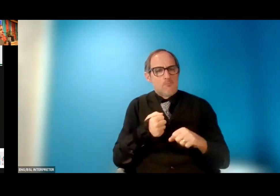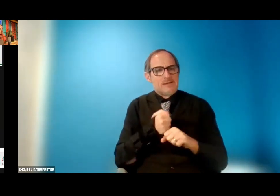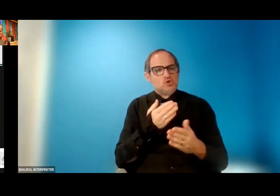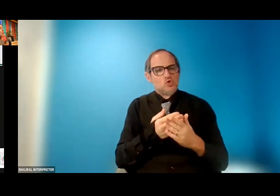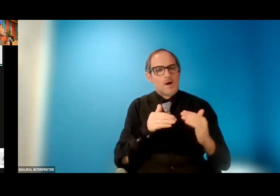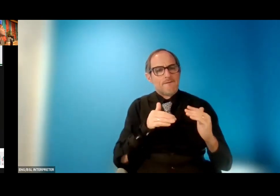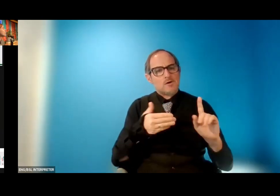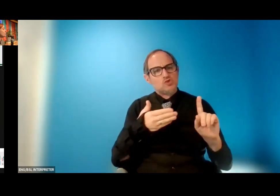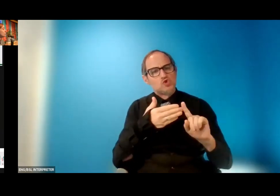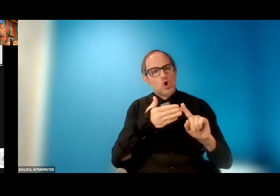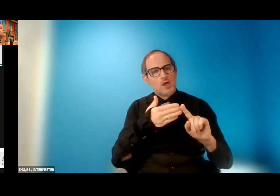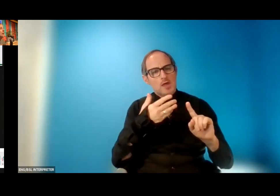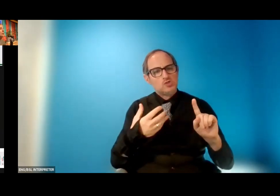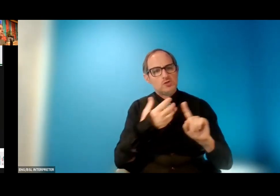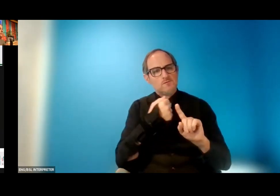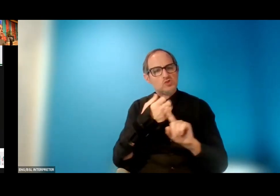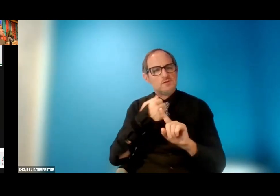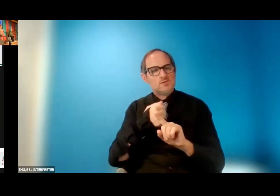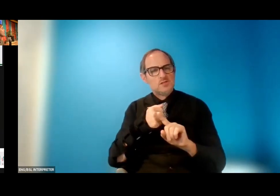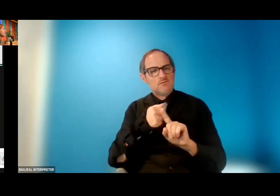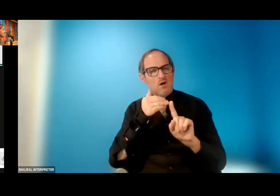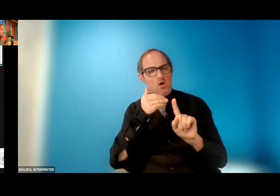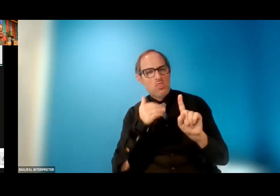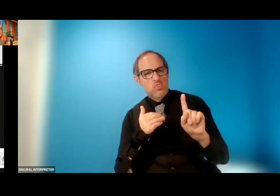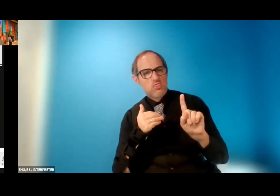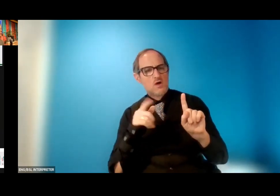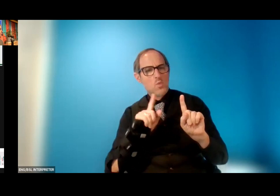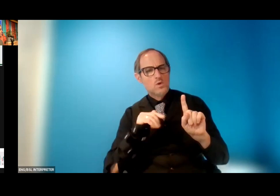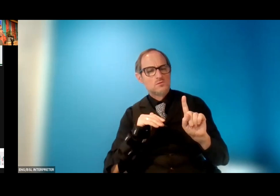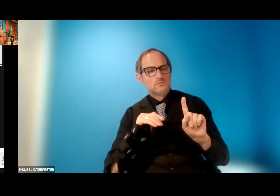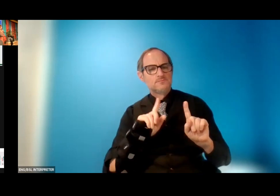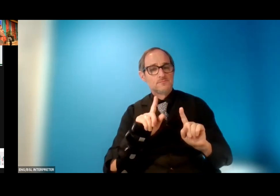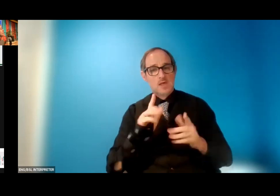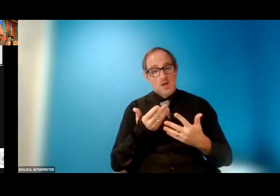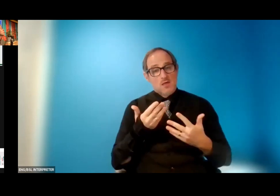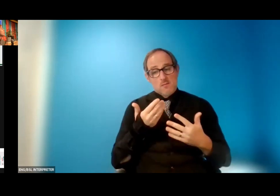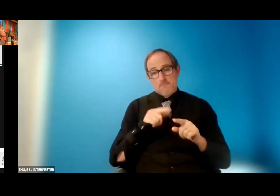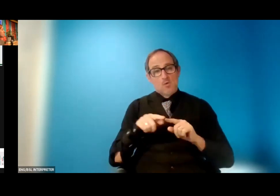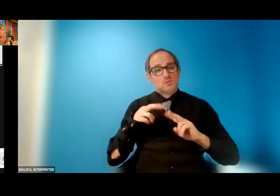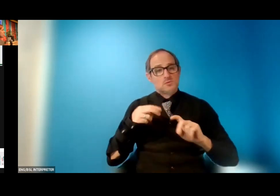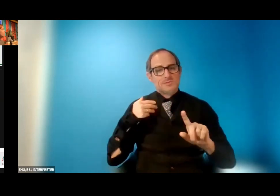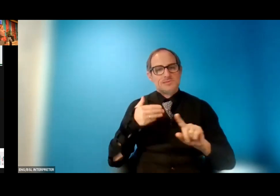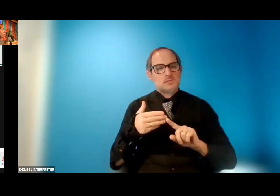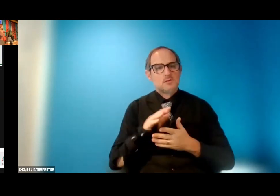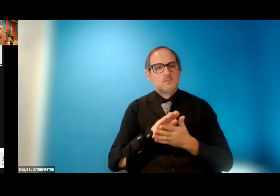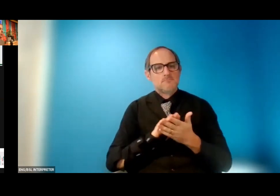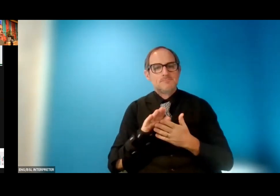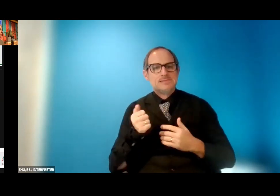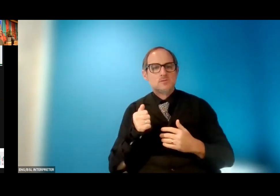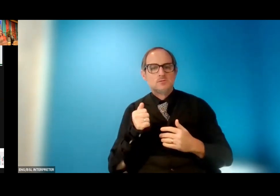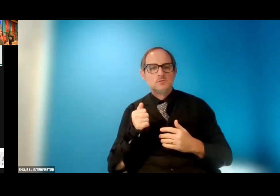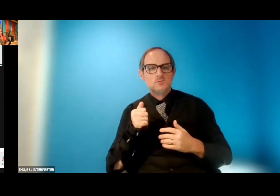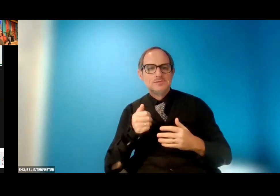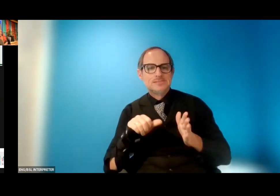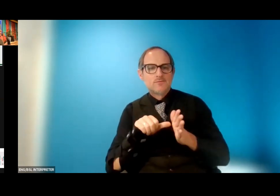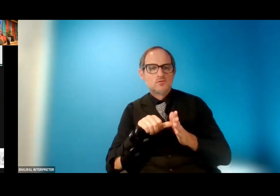or not? And more often than not, we'll discover that we don't have these things, that we set these targets and visions, and then we don't really measure if we're achieving them.